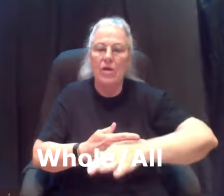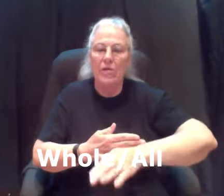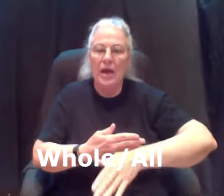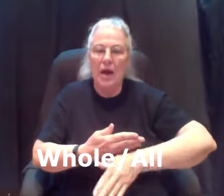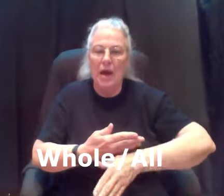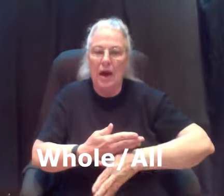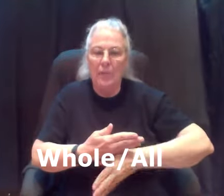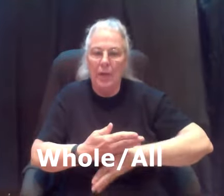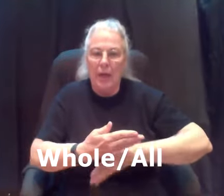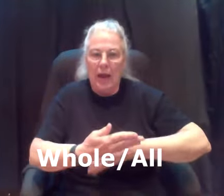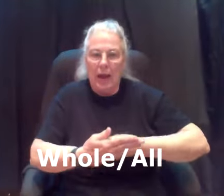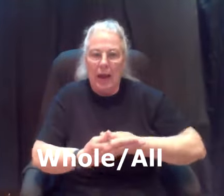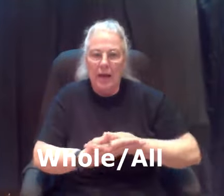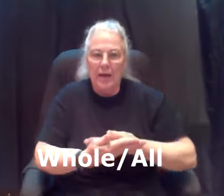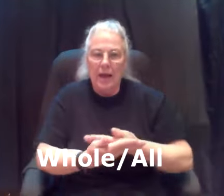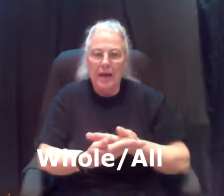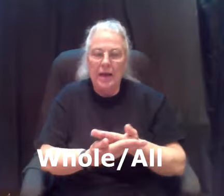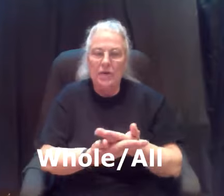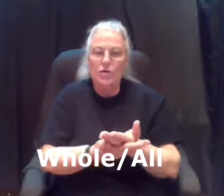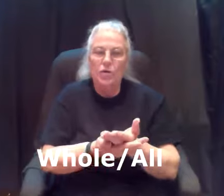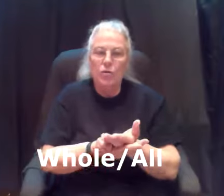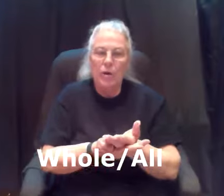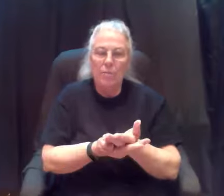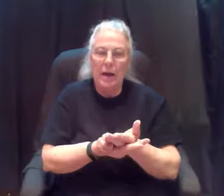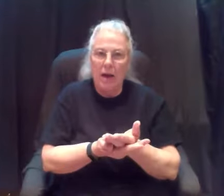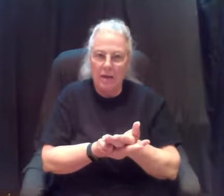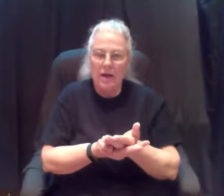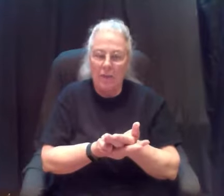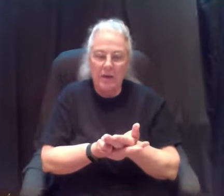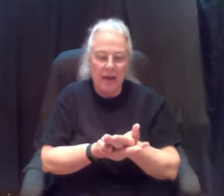everything up and lay it into my non-dominant hand.